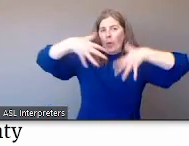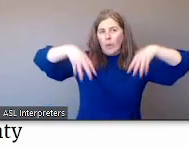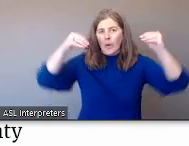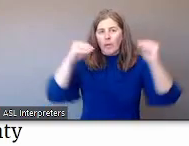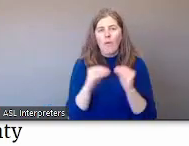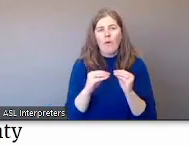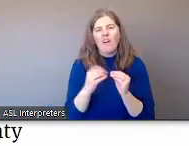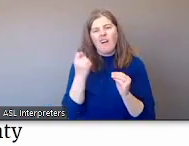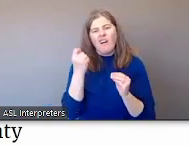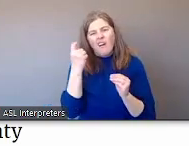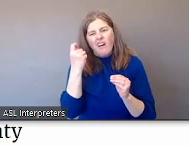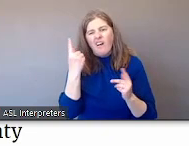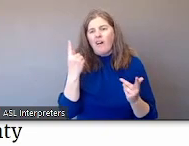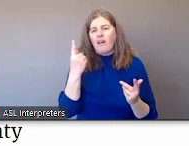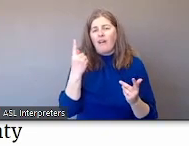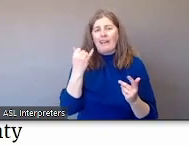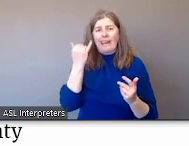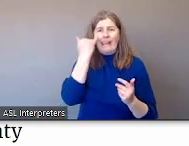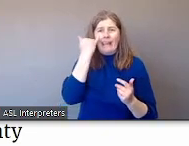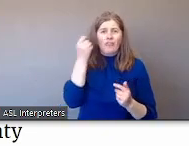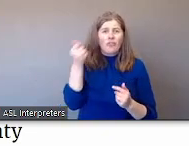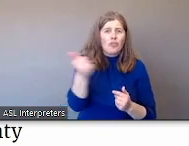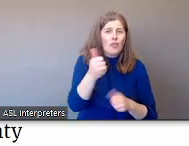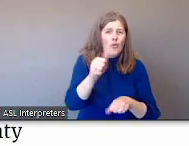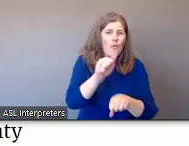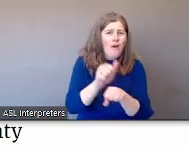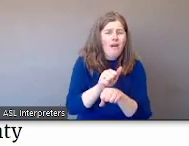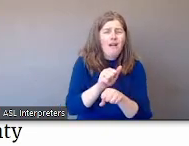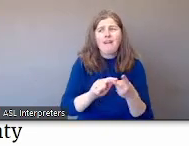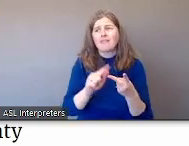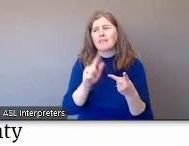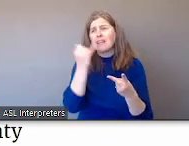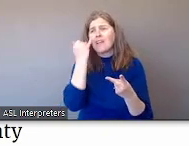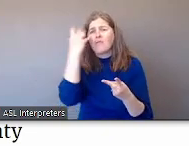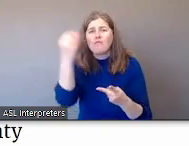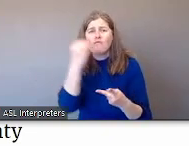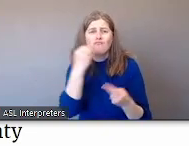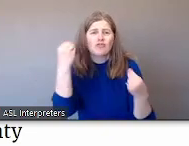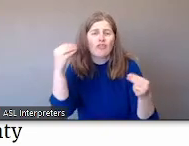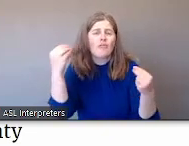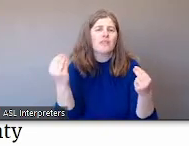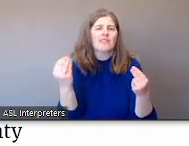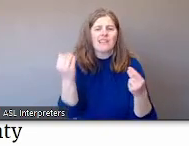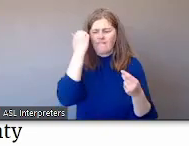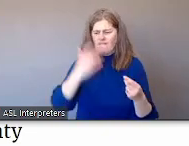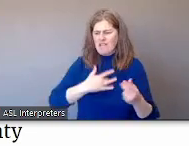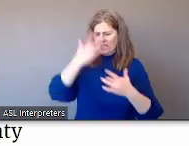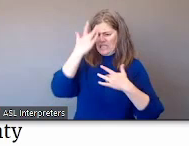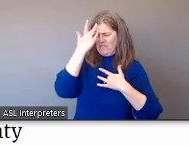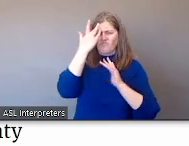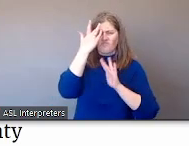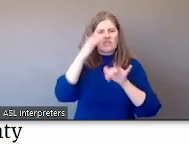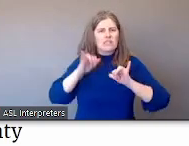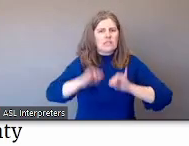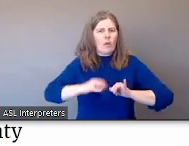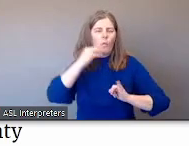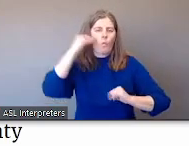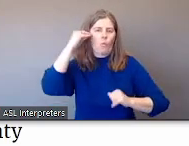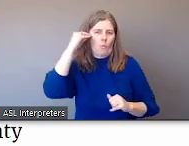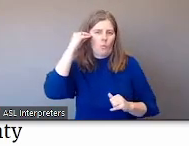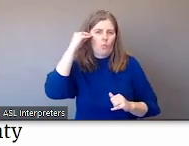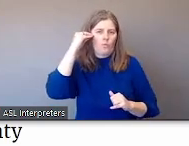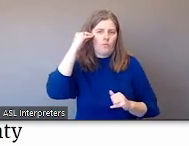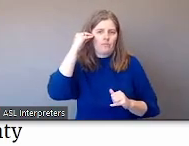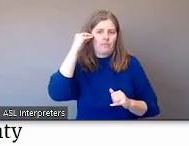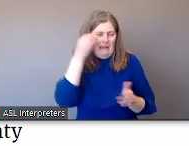one should go out to work or to shop or to the grocery store when you're sick. Please stay home and get someone else